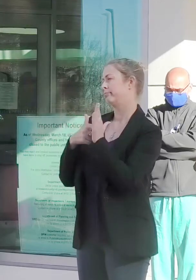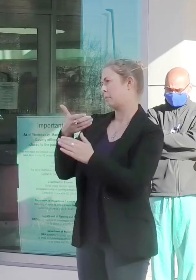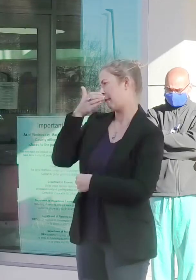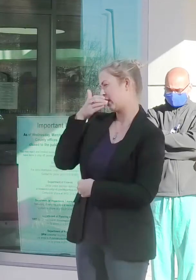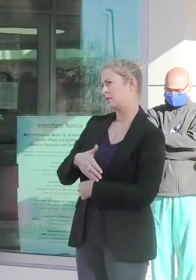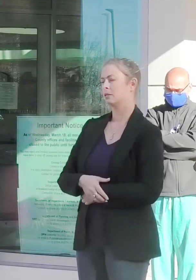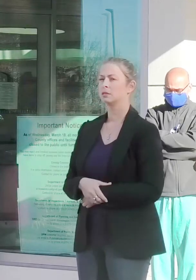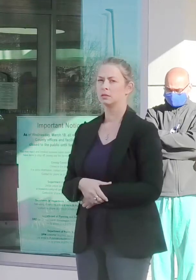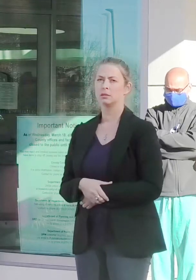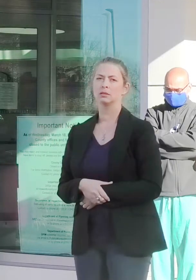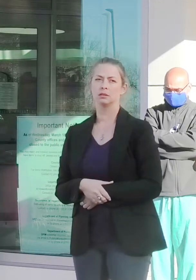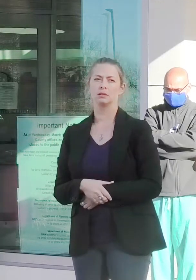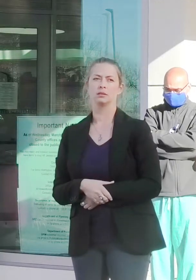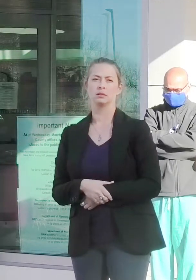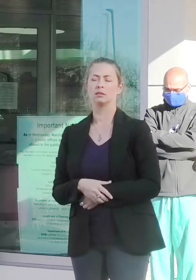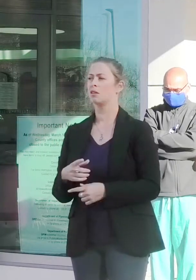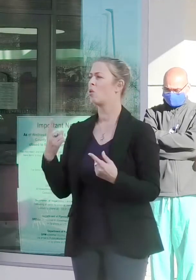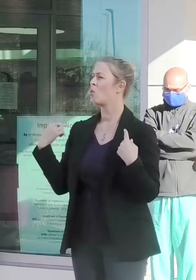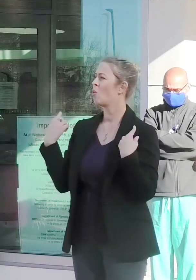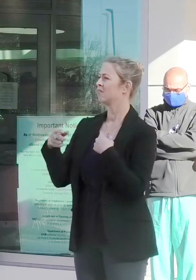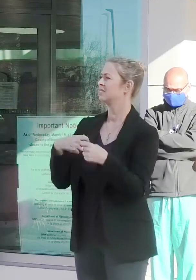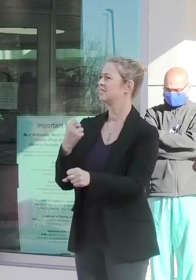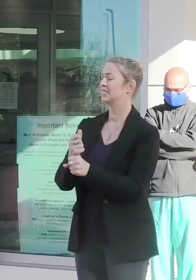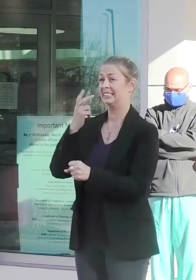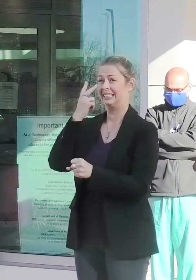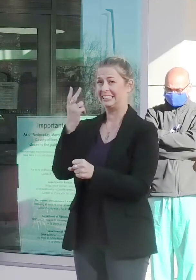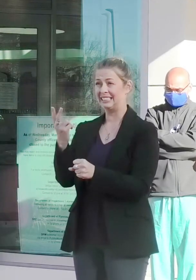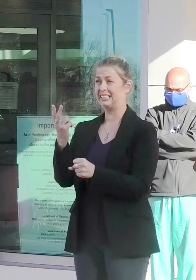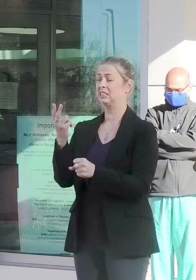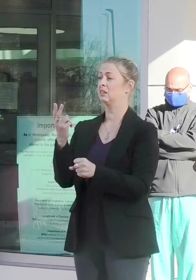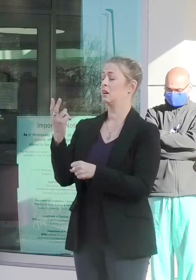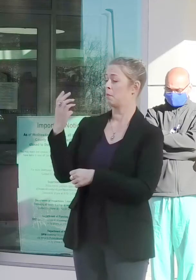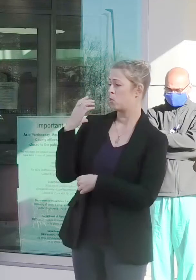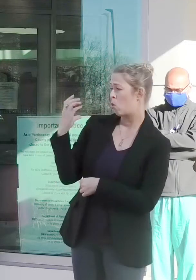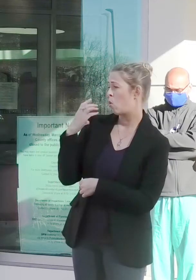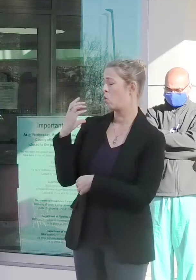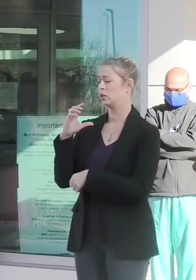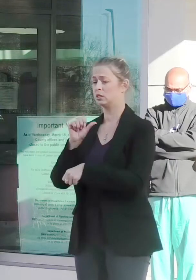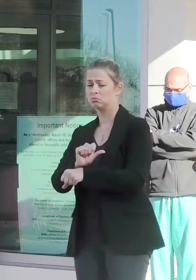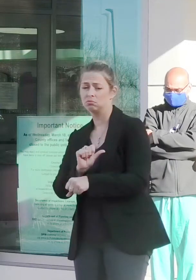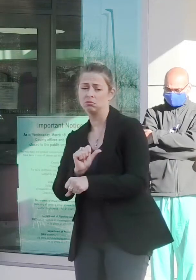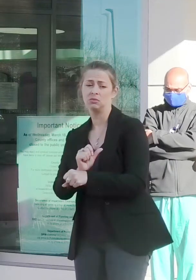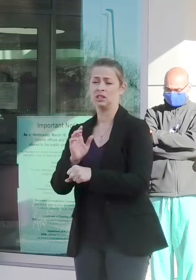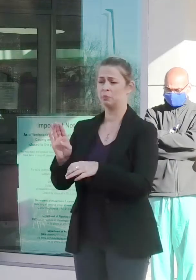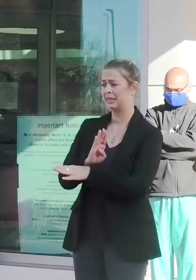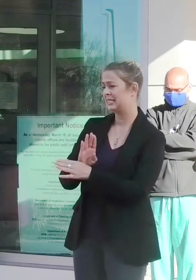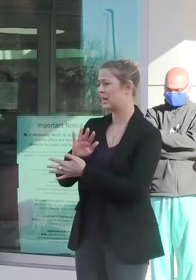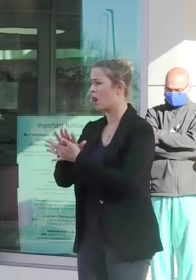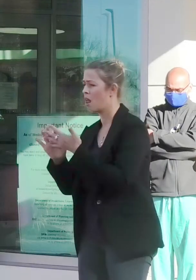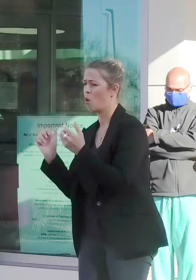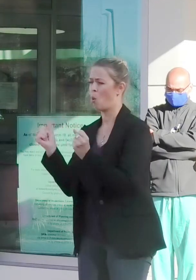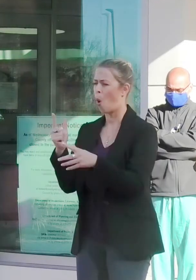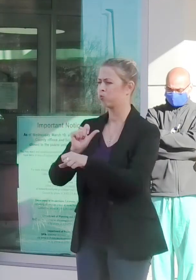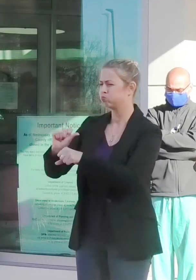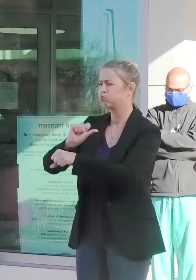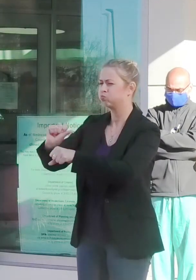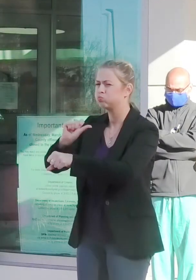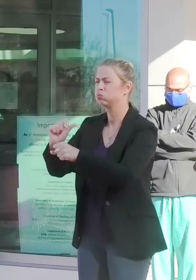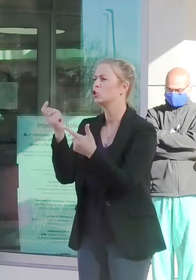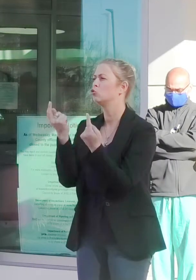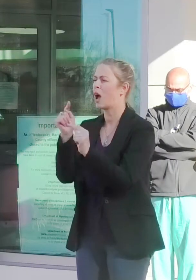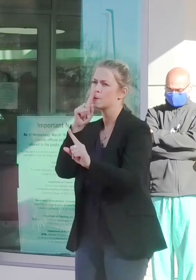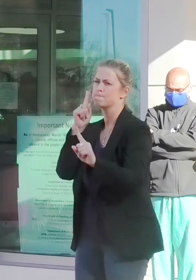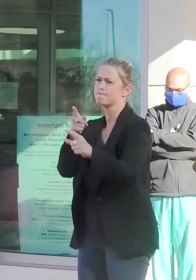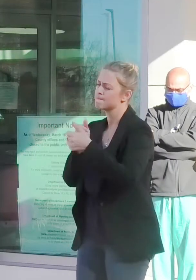we've seen a majority of our residents, businesses, and employers work diligently to keep each other safe and follow